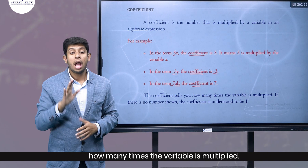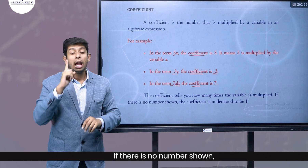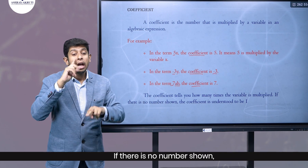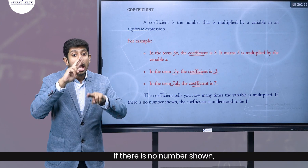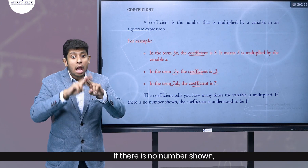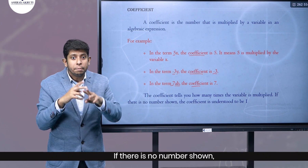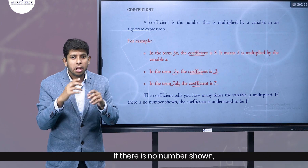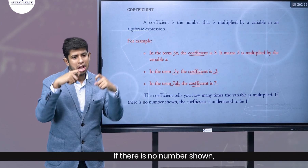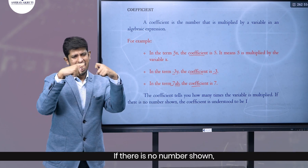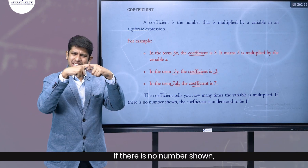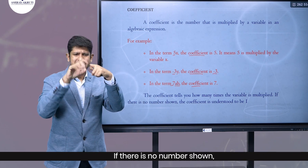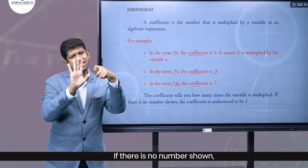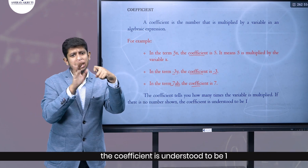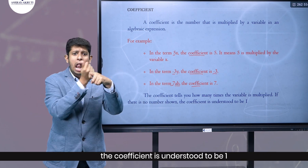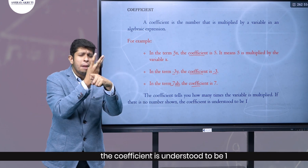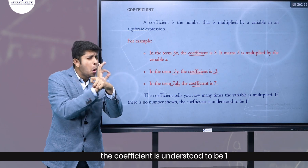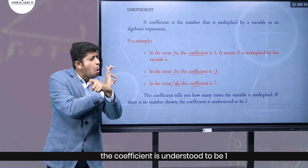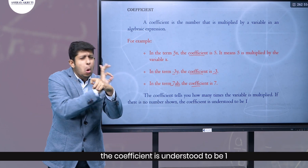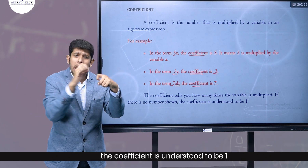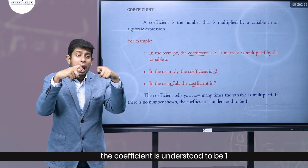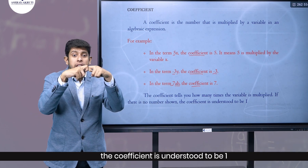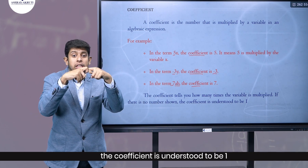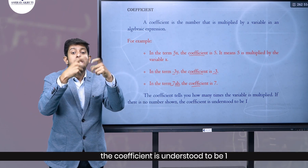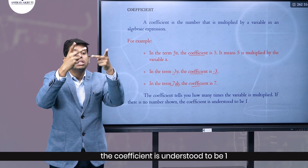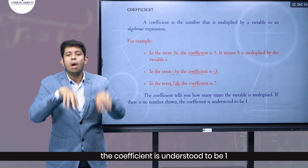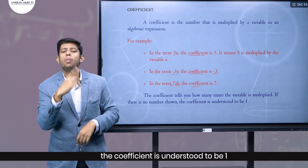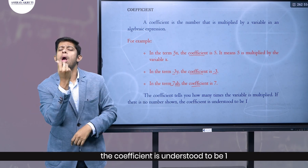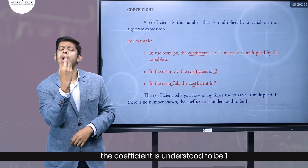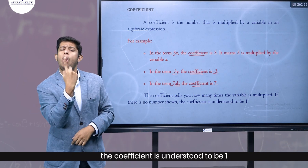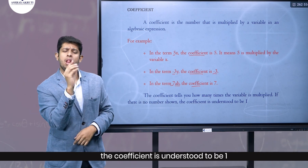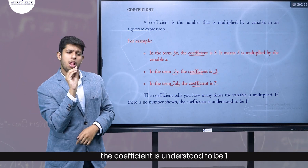If there is no number shown, the coefficient is understood to be 1.